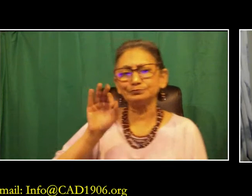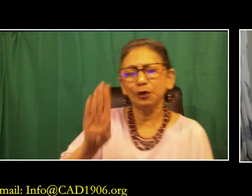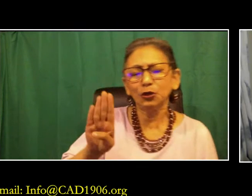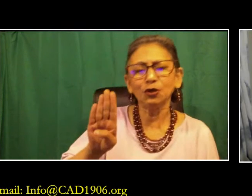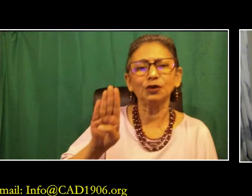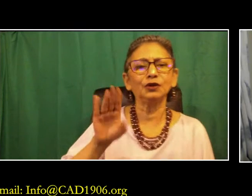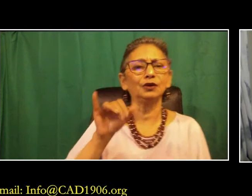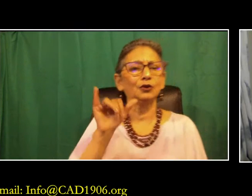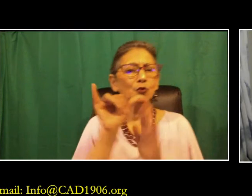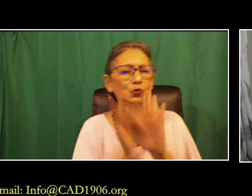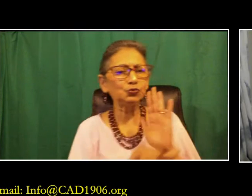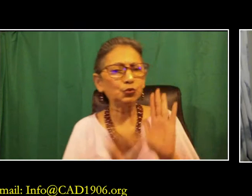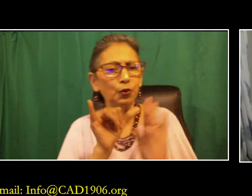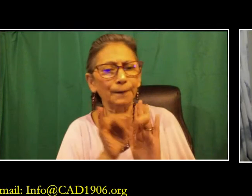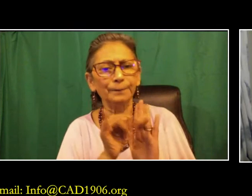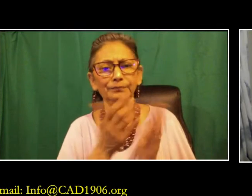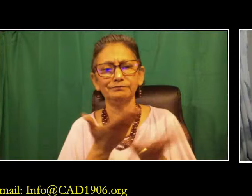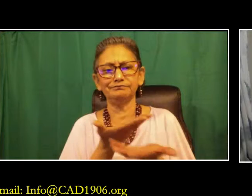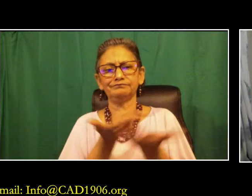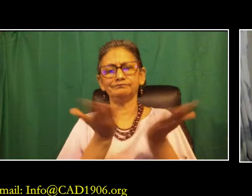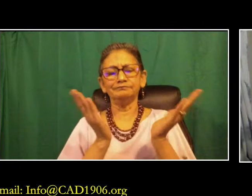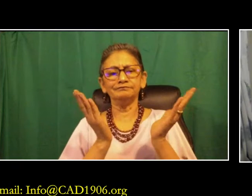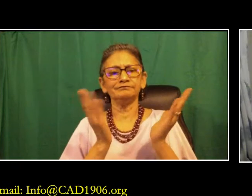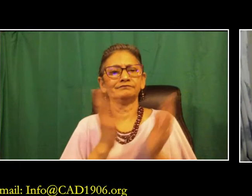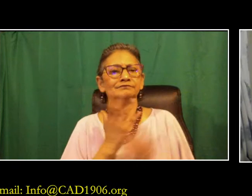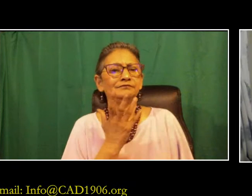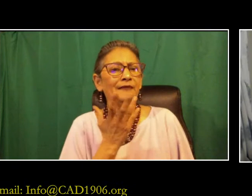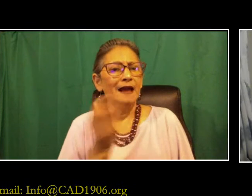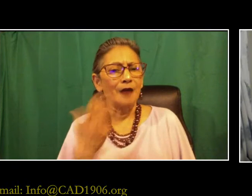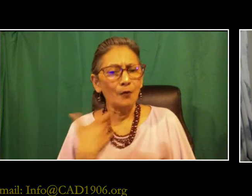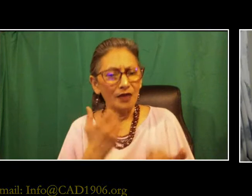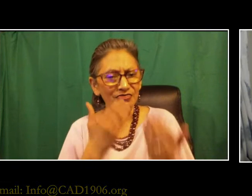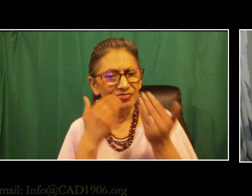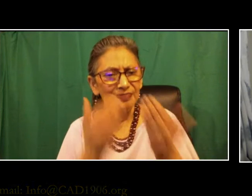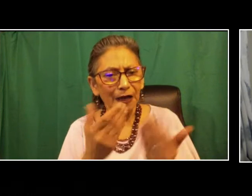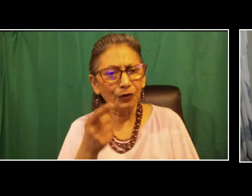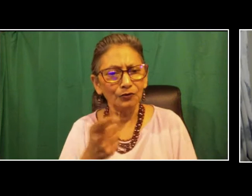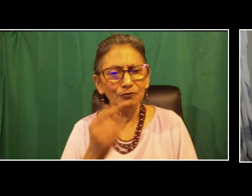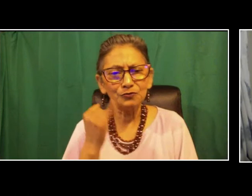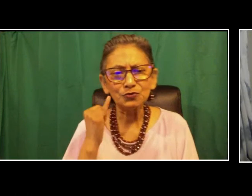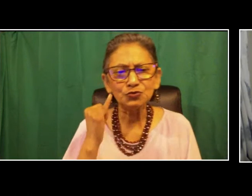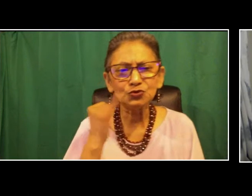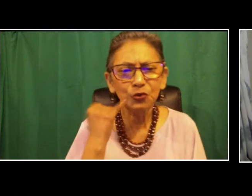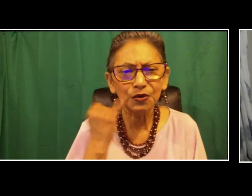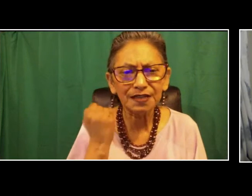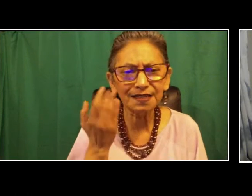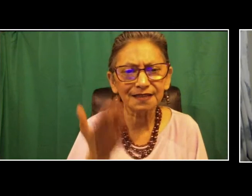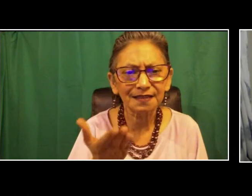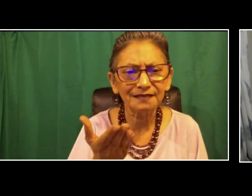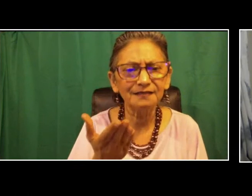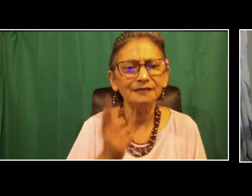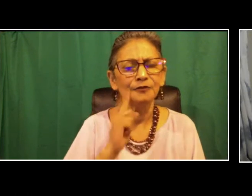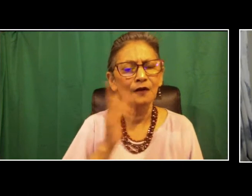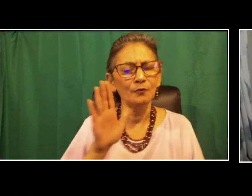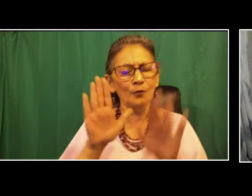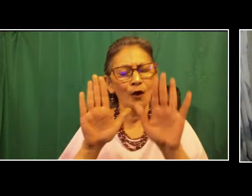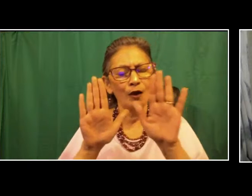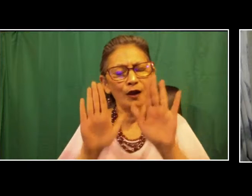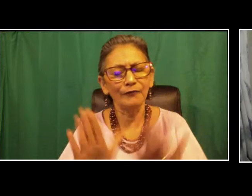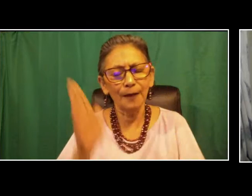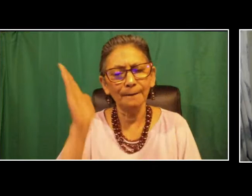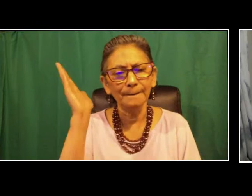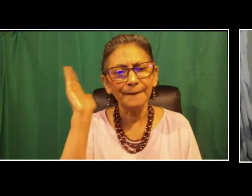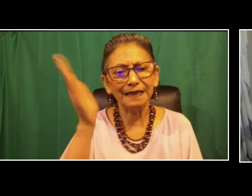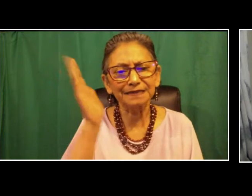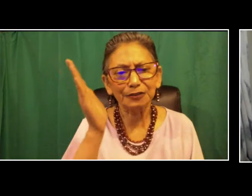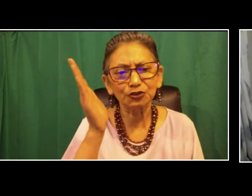info@cad1906.org. You can also find us on our website, through Facebook and YouTube. I want to thank you